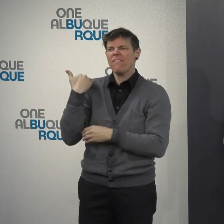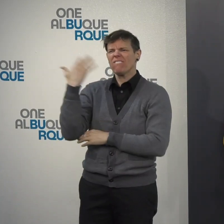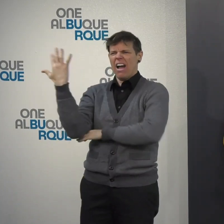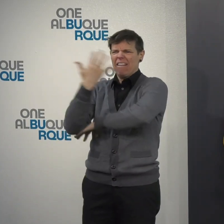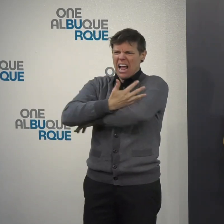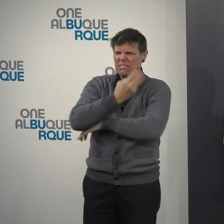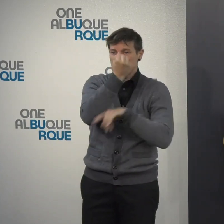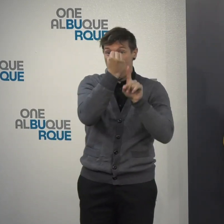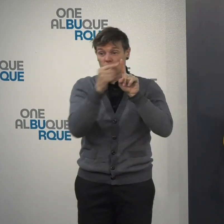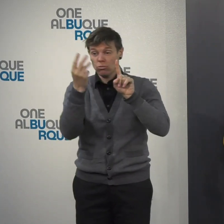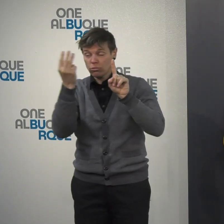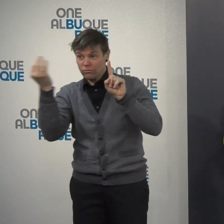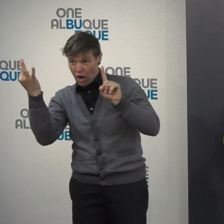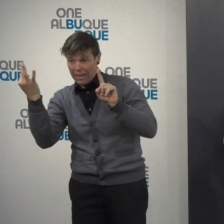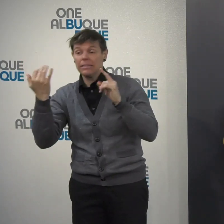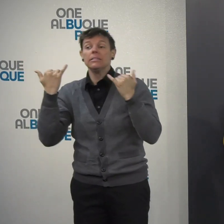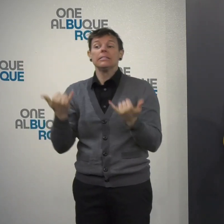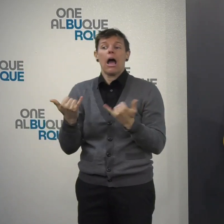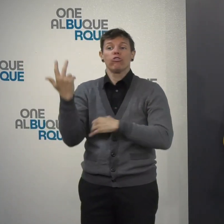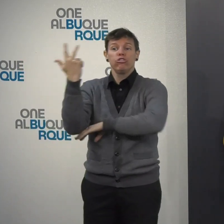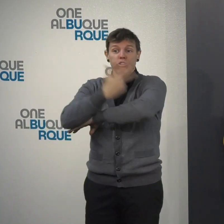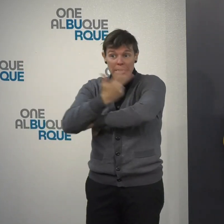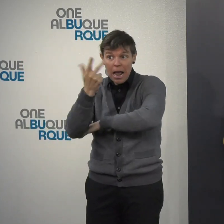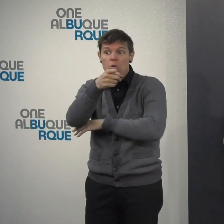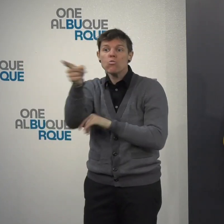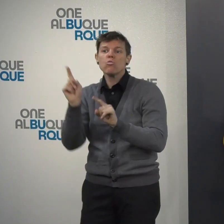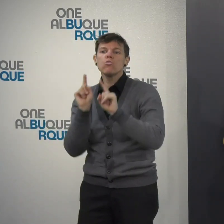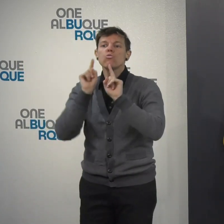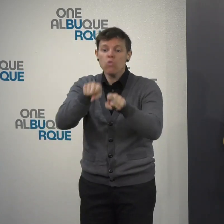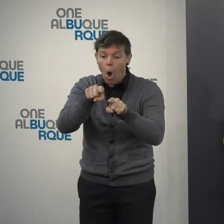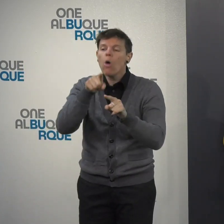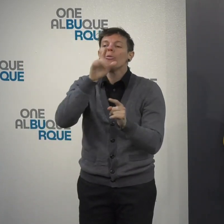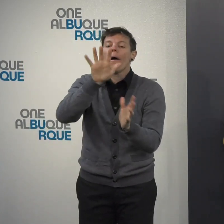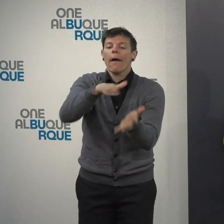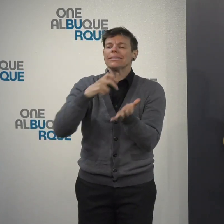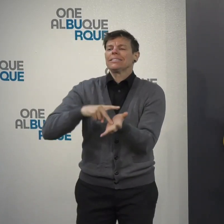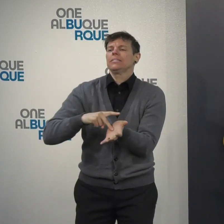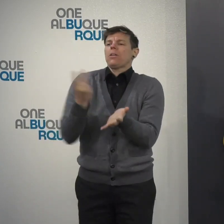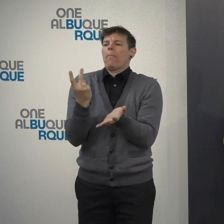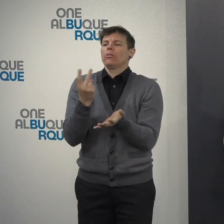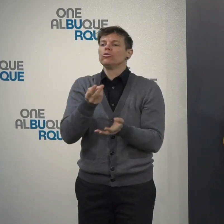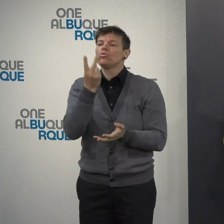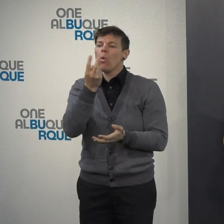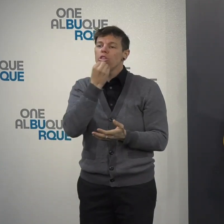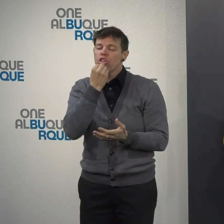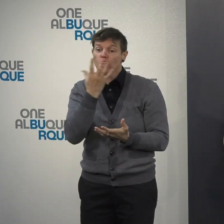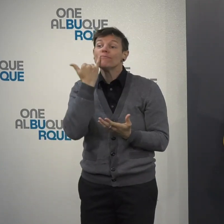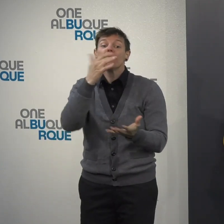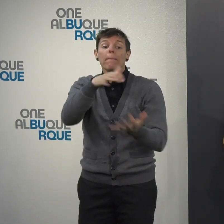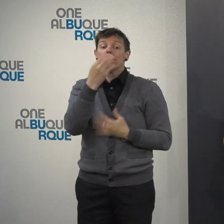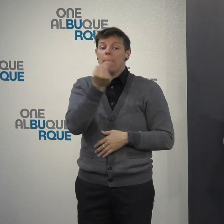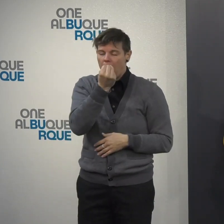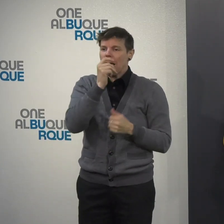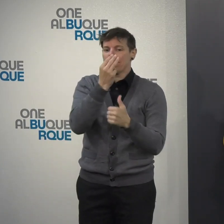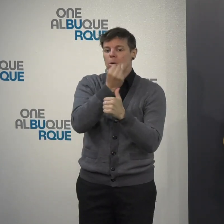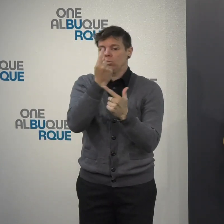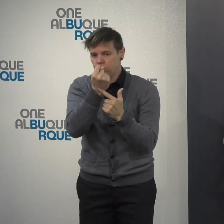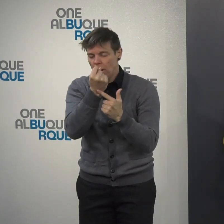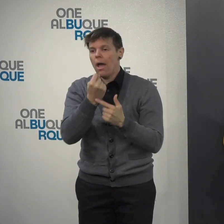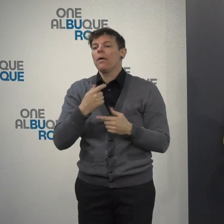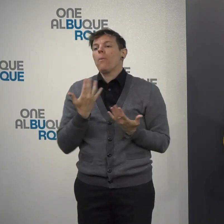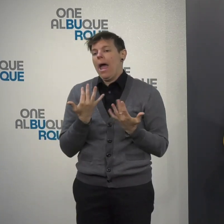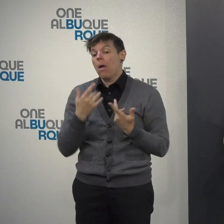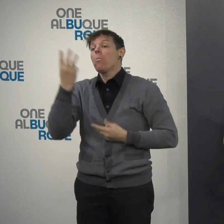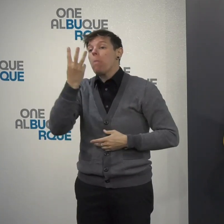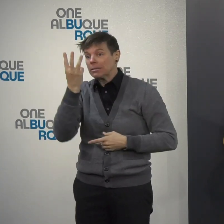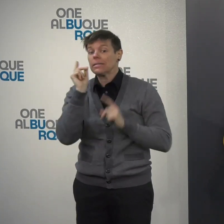you'll be able to pick up lunches for 2 days, and they'll last for that time period. And then again, so Monday, Wednesday, Friday, and you can get 2 days